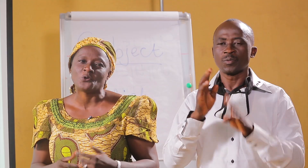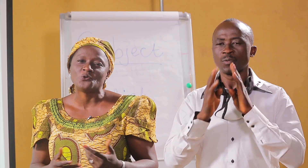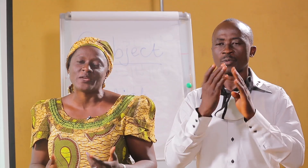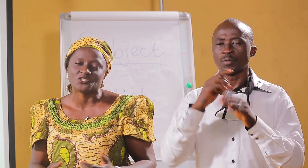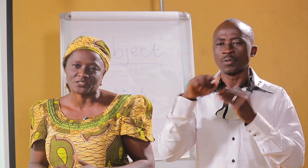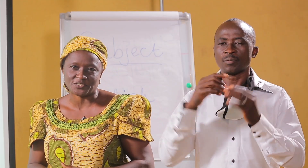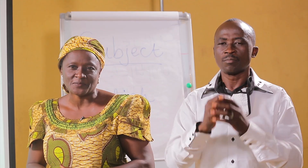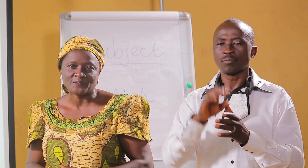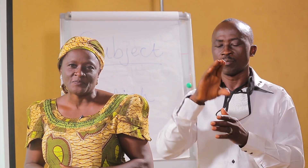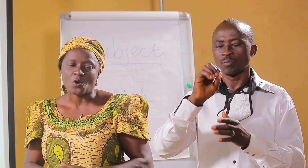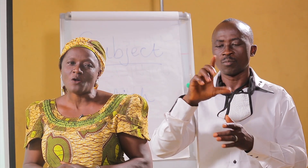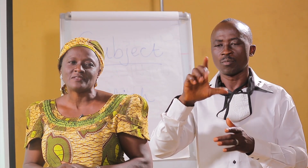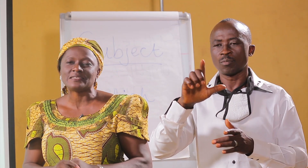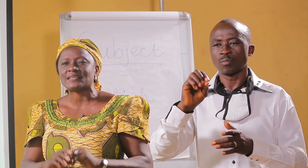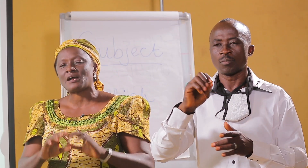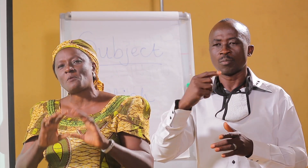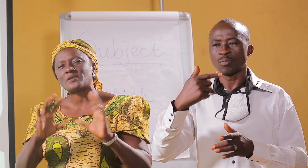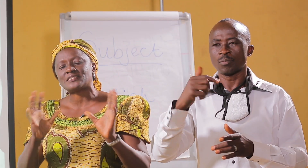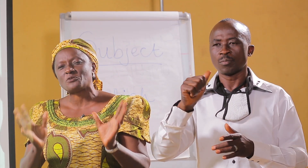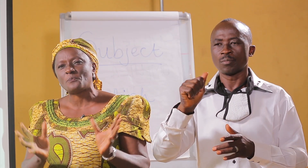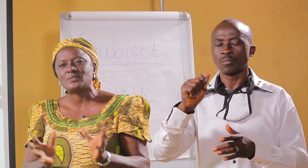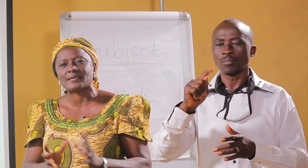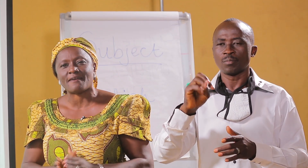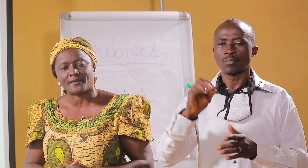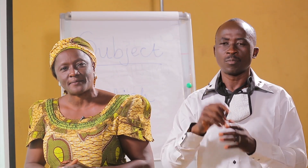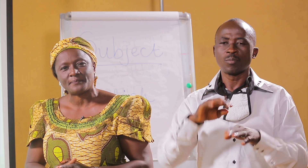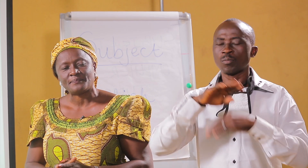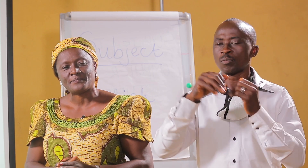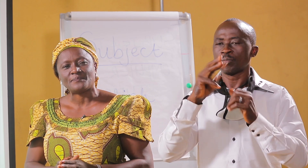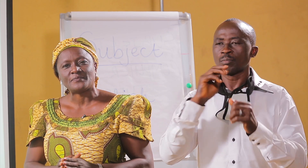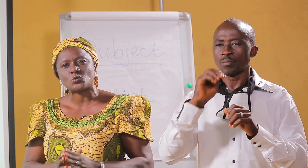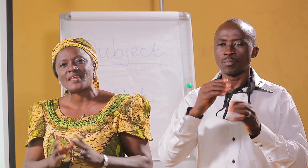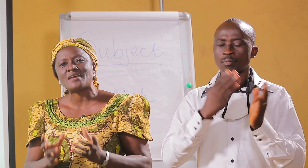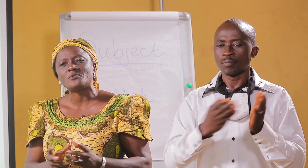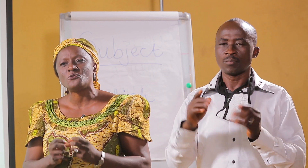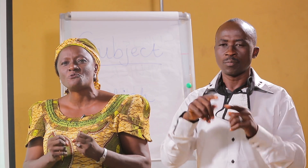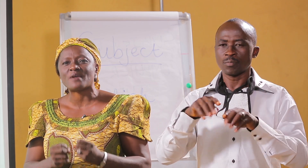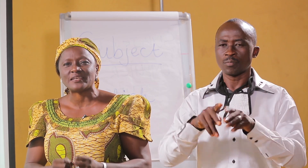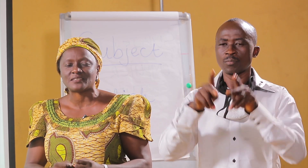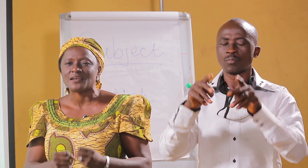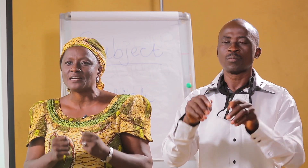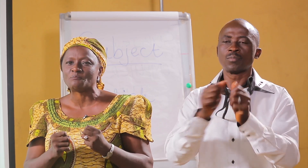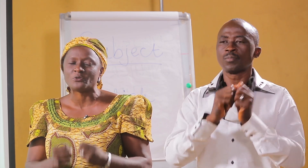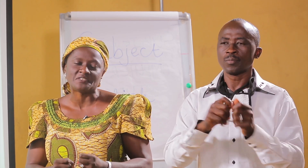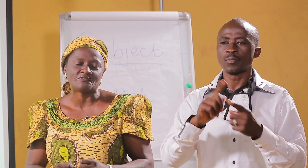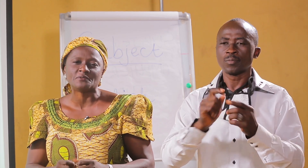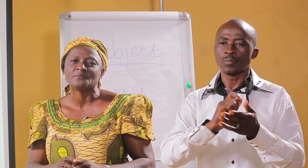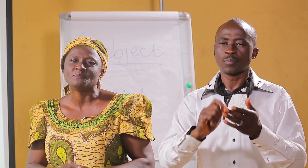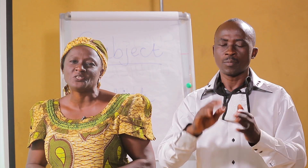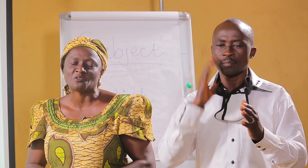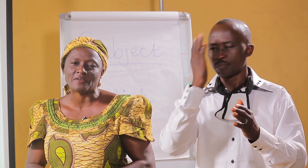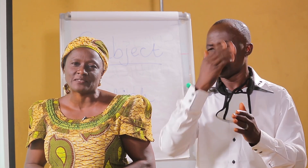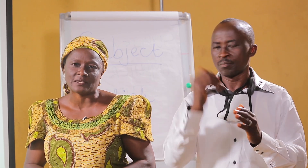about collocations. All these are components that you put together to enable you write a